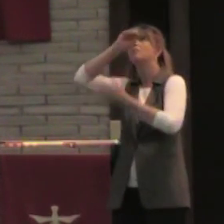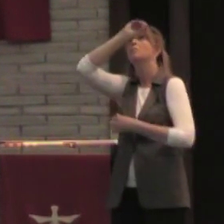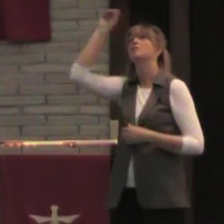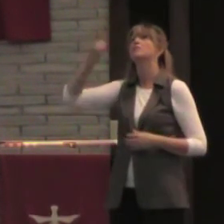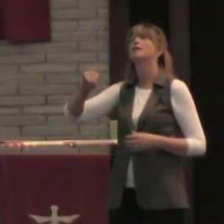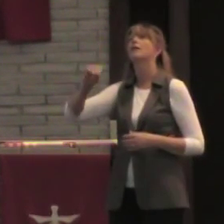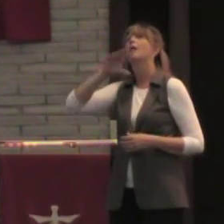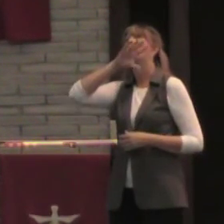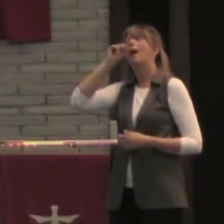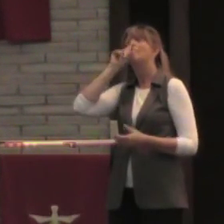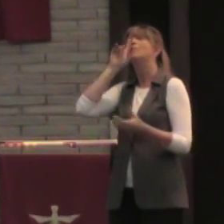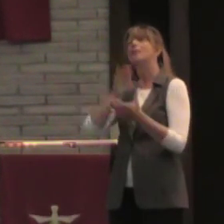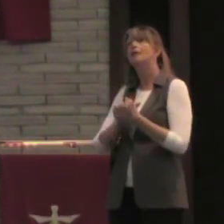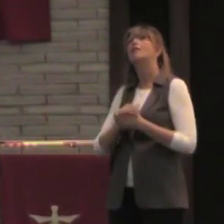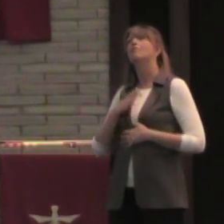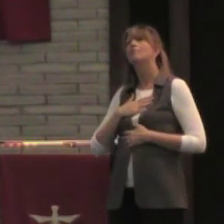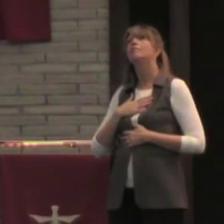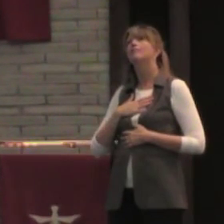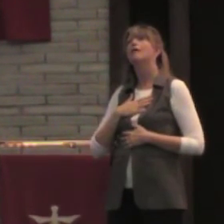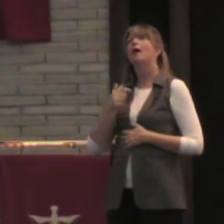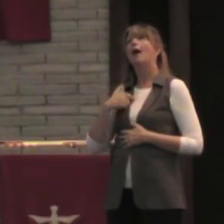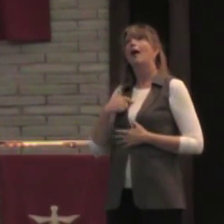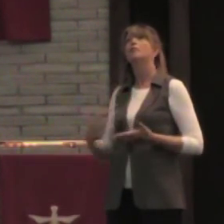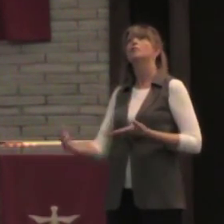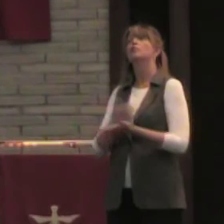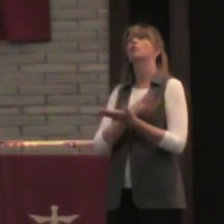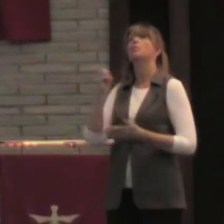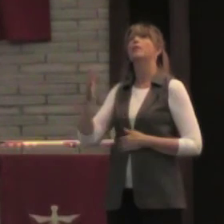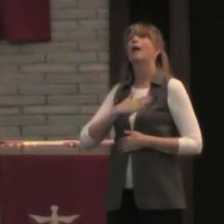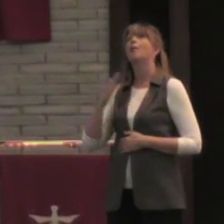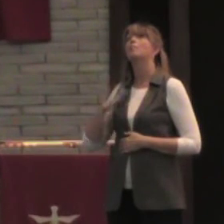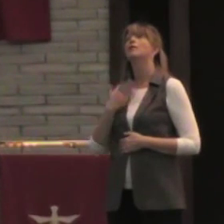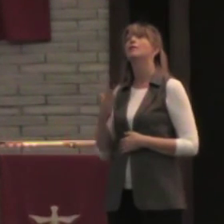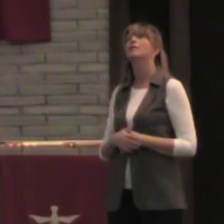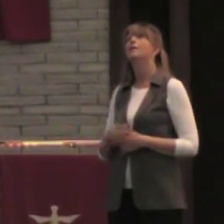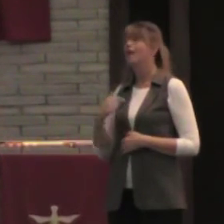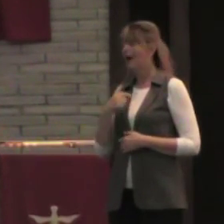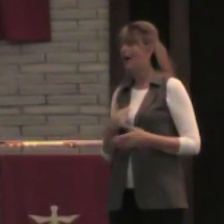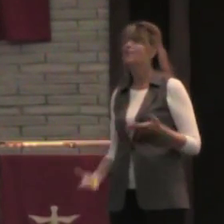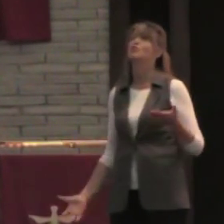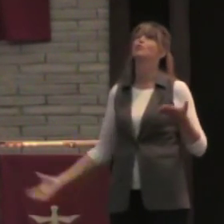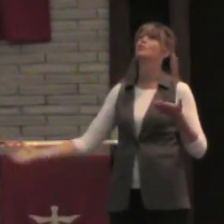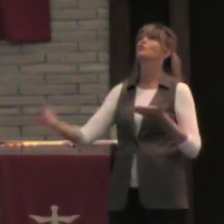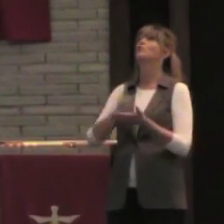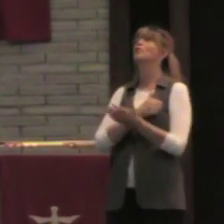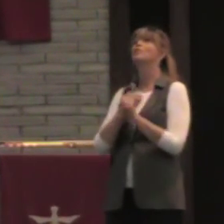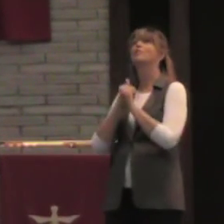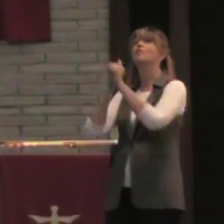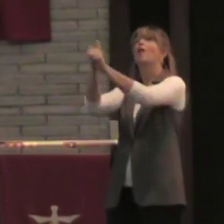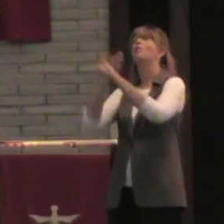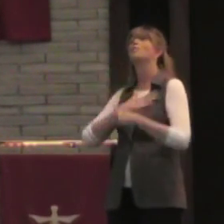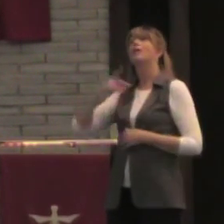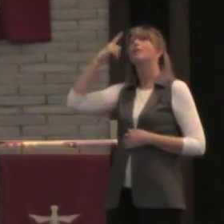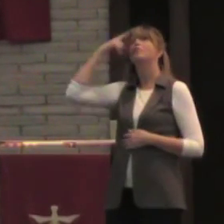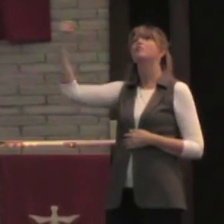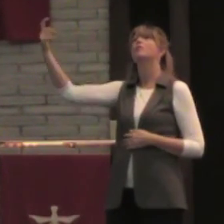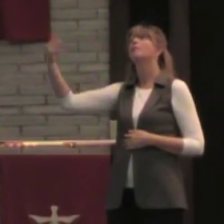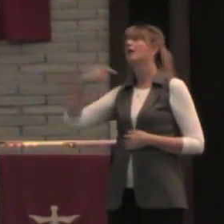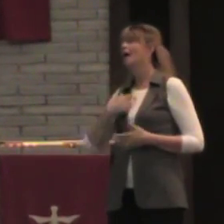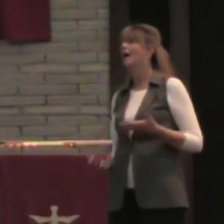and connect with you 1,000%. That's my belief. And I think I deserve to be happy. I deserve to follow